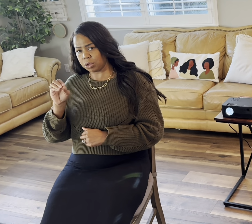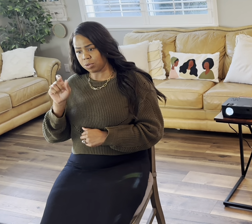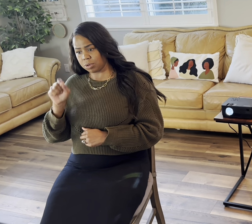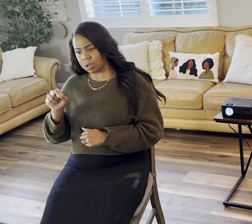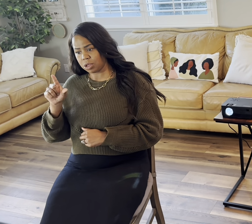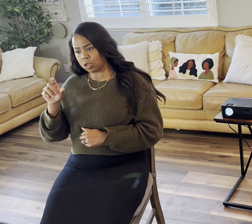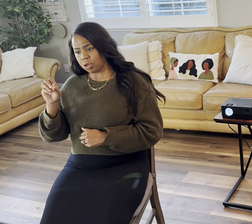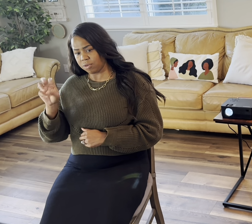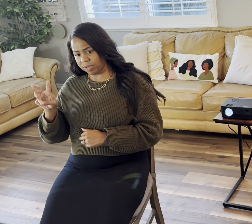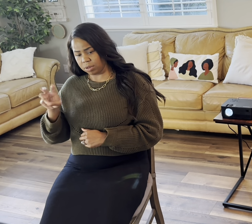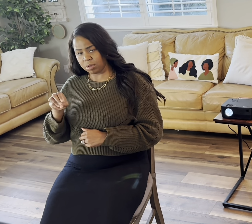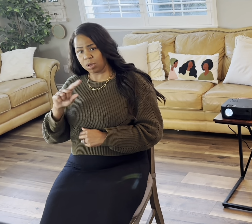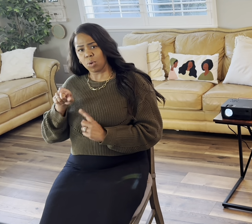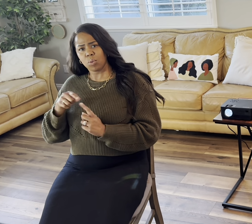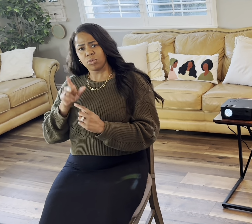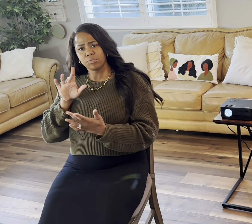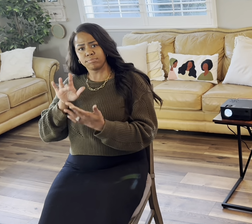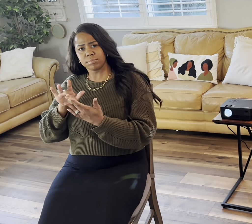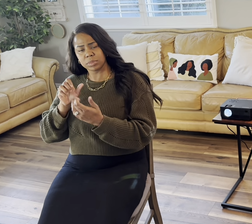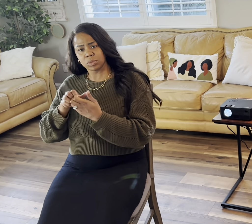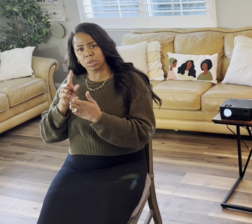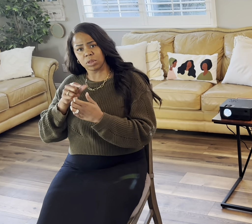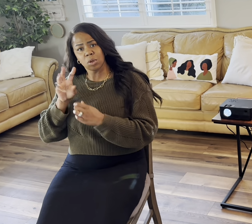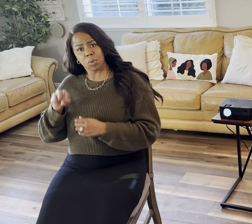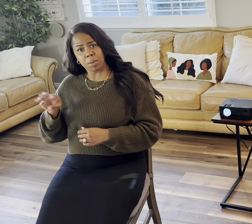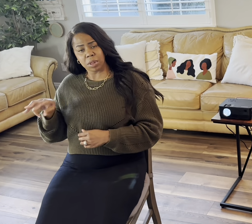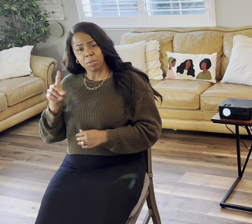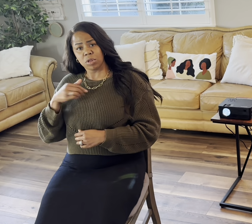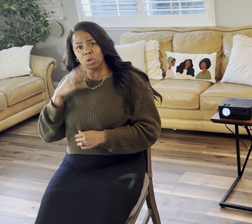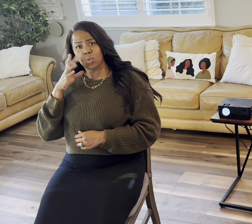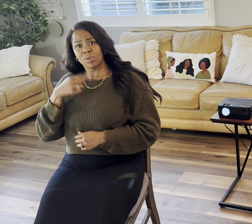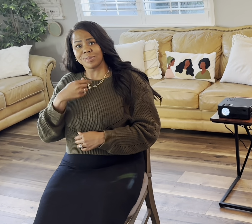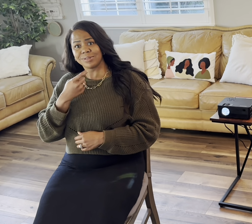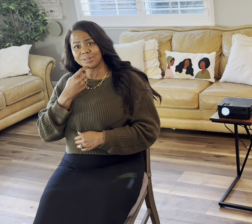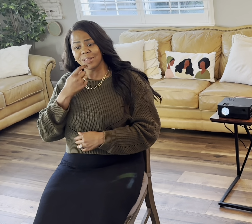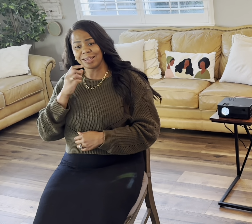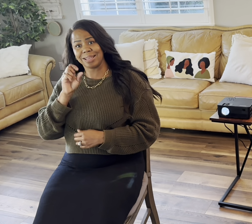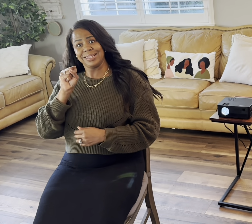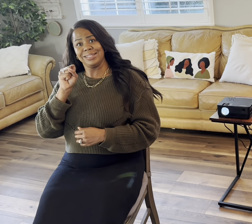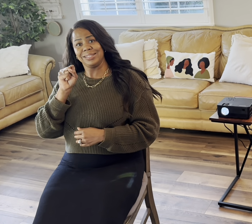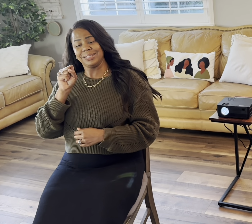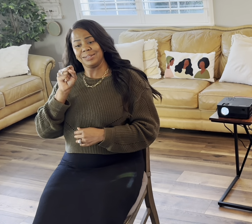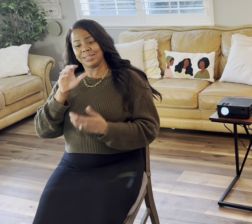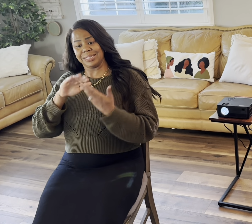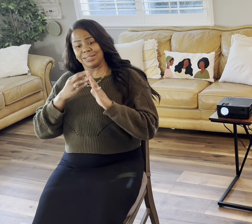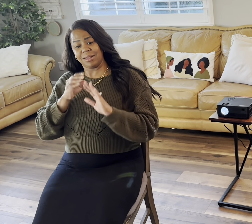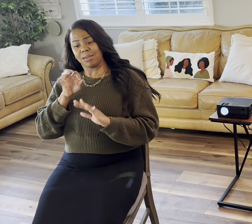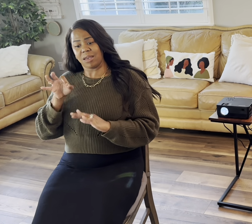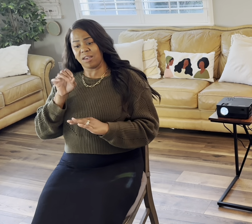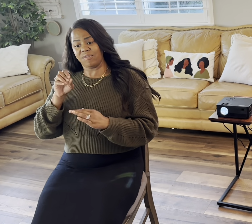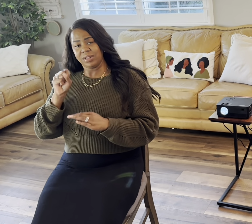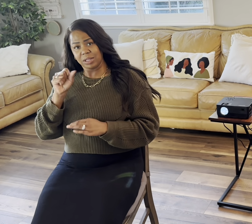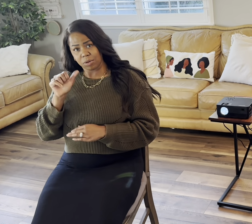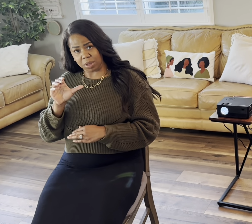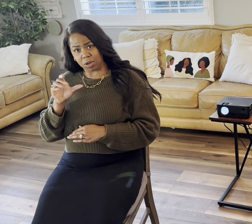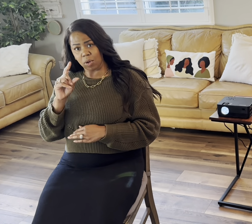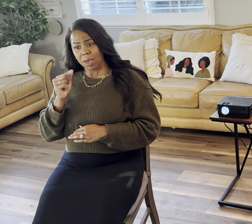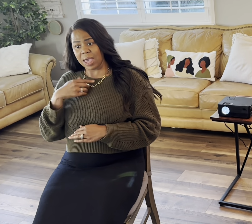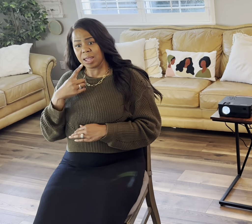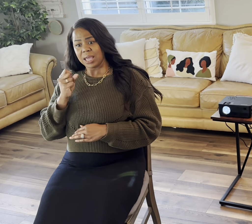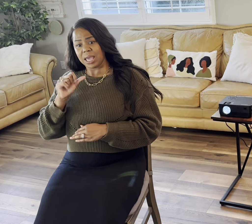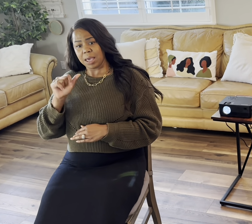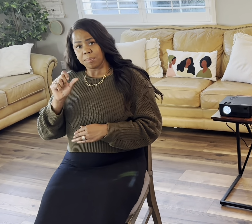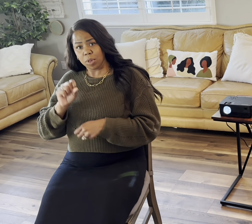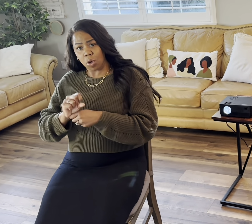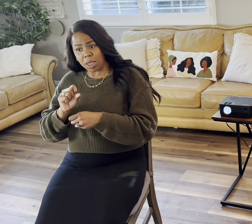Once you connect to the website, it will say City of Sacramento, Employment and Applicant Resources.